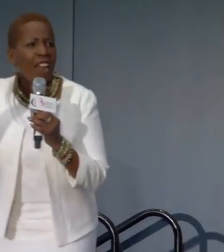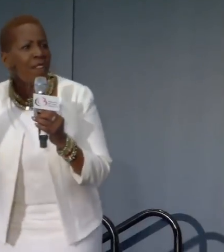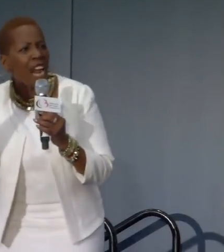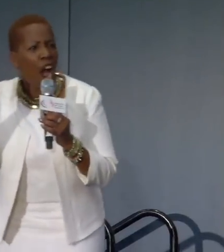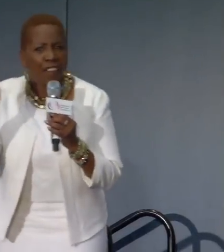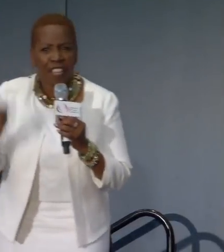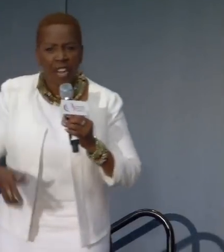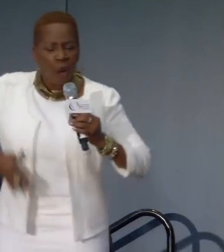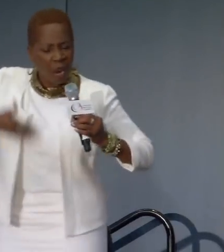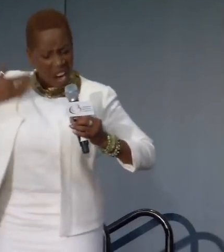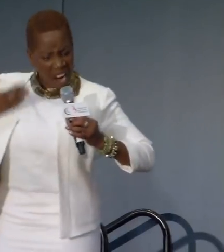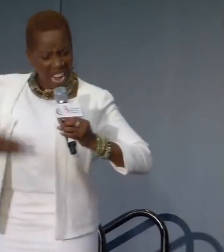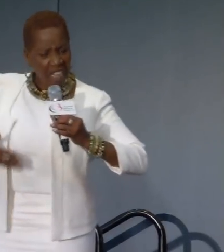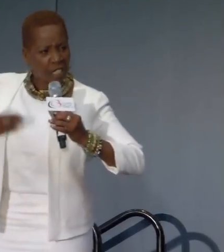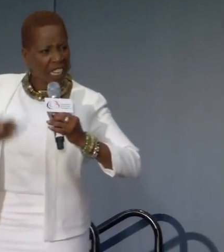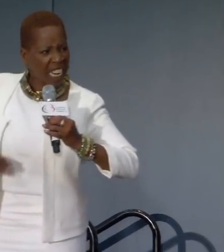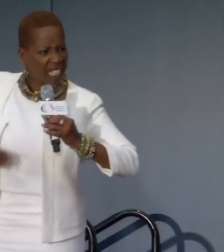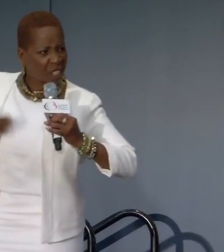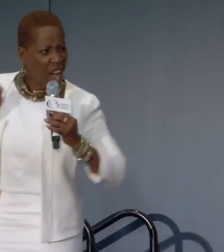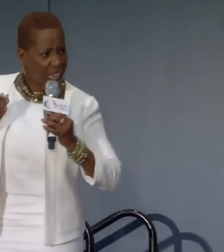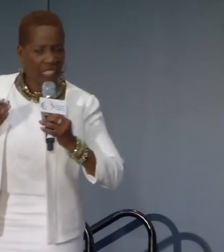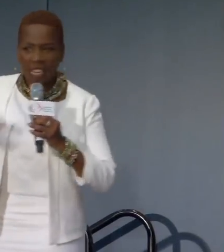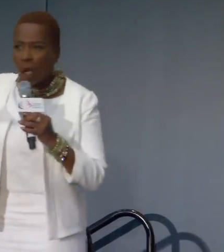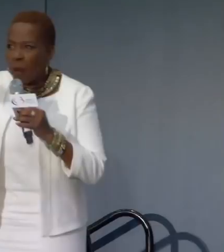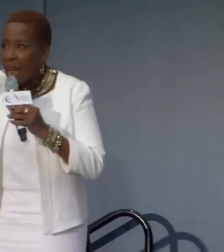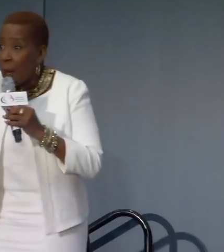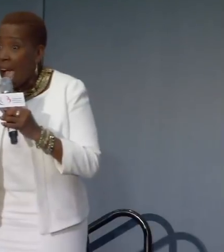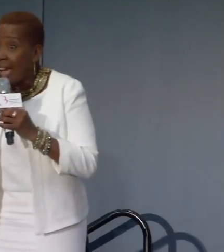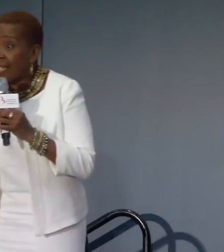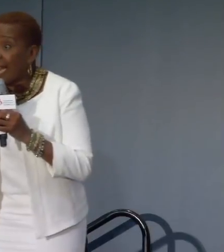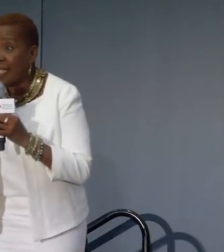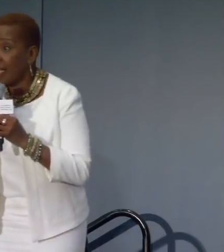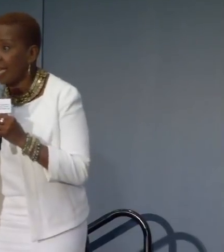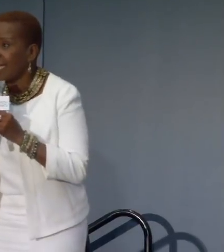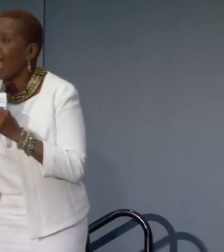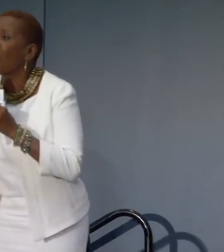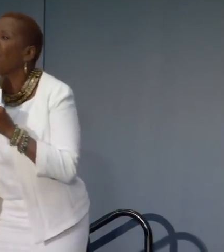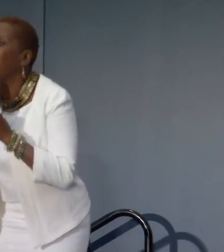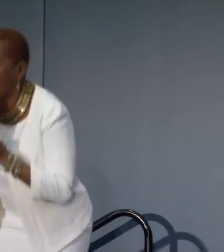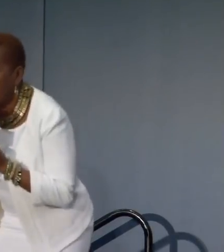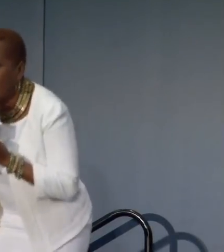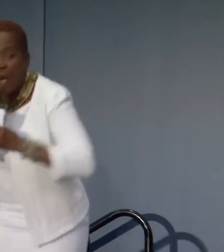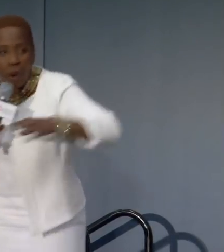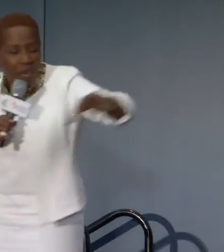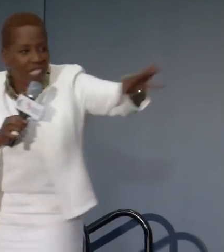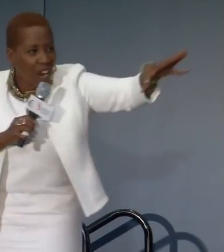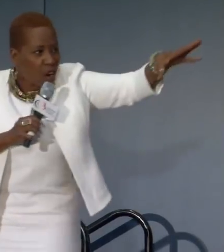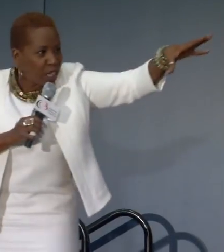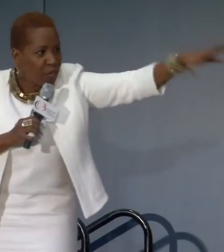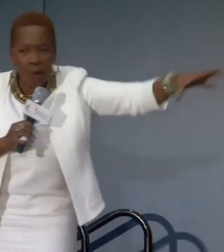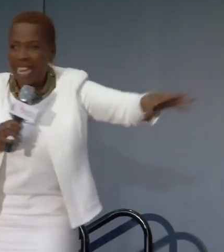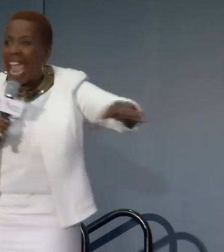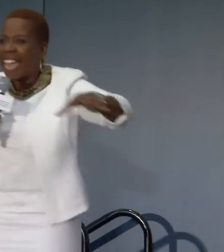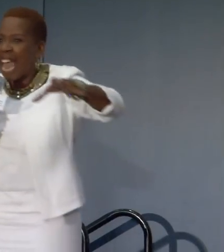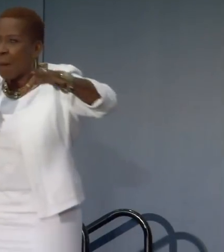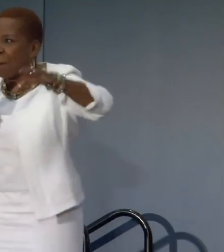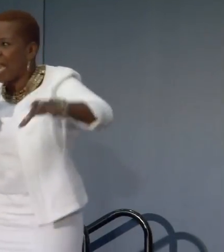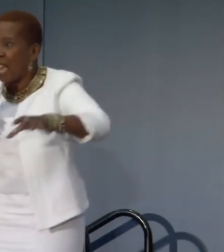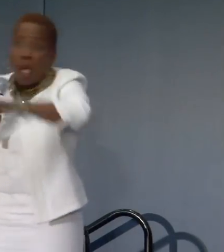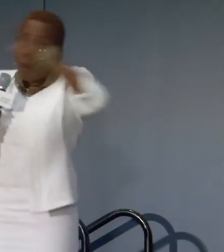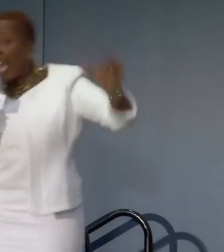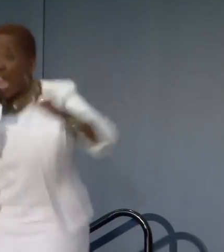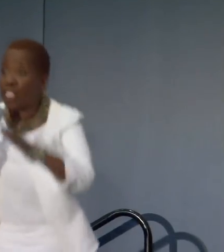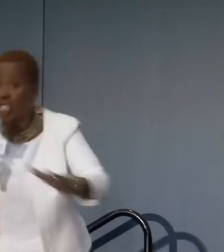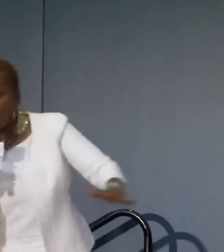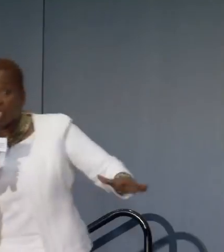and very often when our energy is toxic, when our identity is not authentic, when we're stuck on doing and not